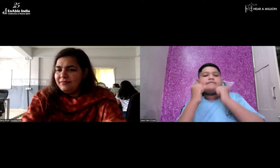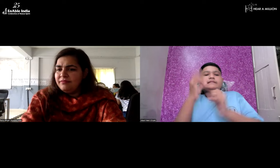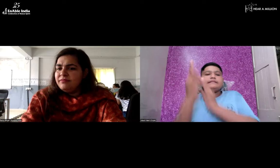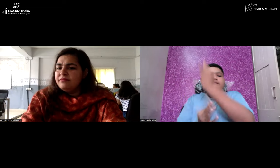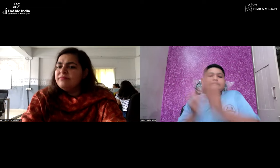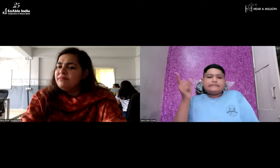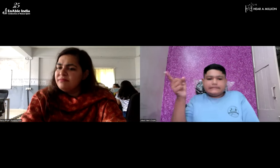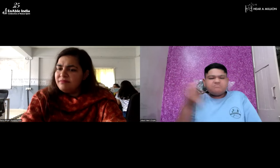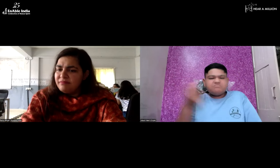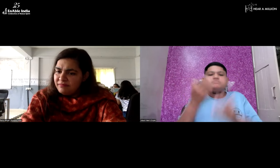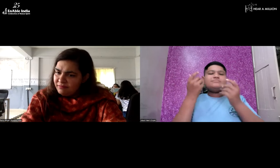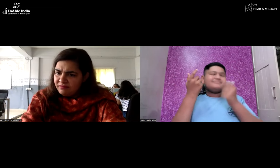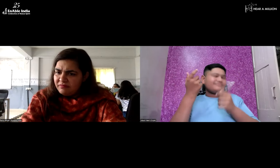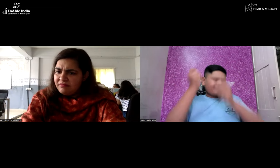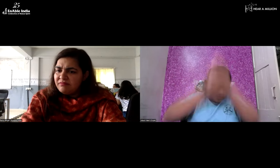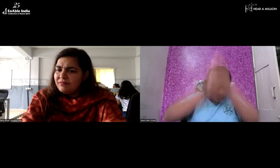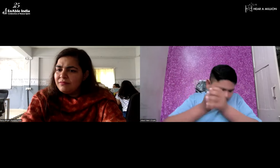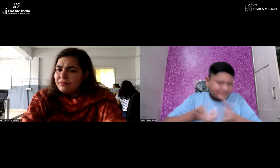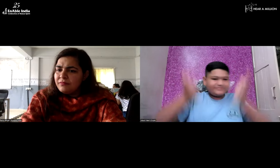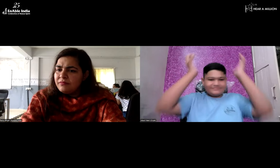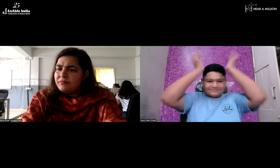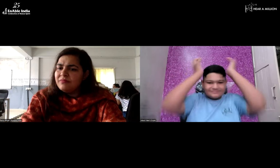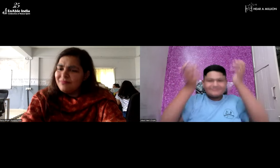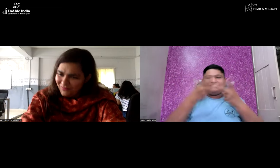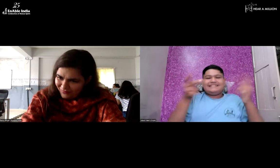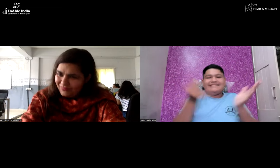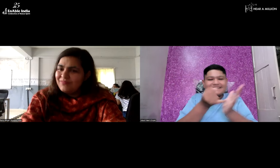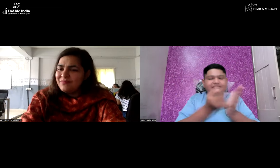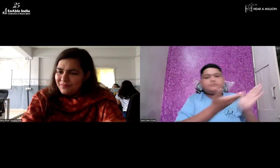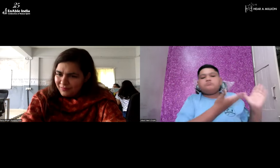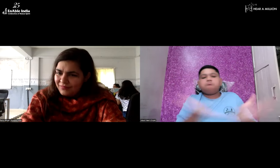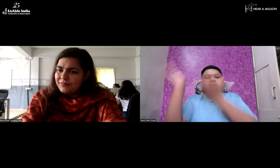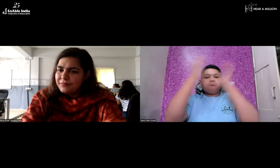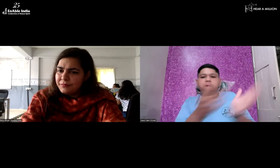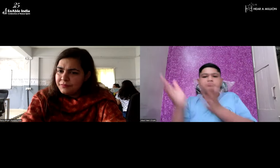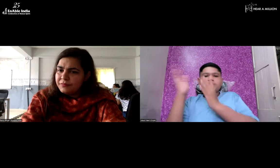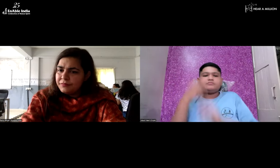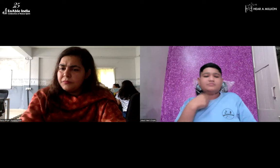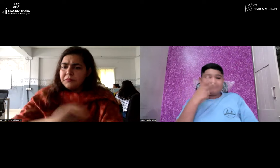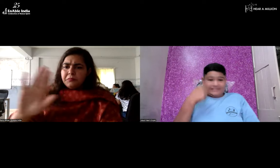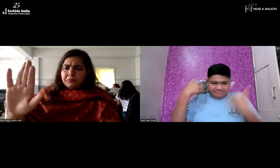to not give up, to value ISL, to be